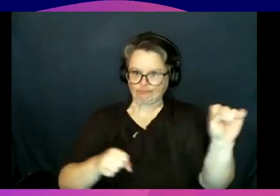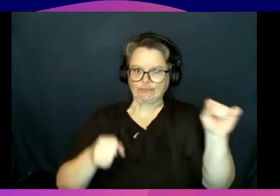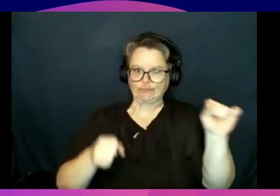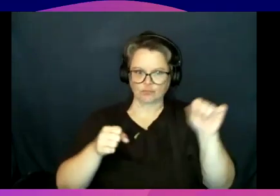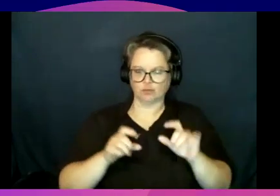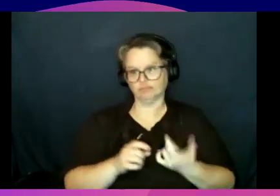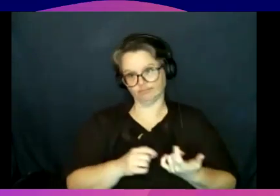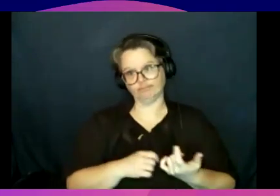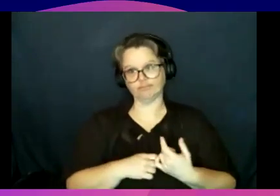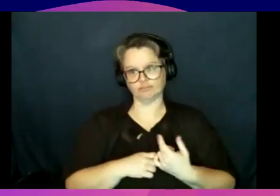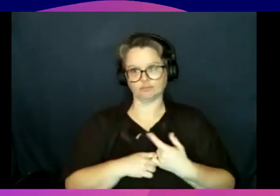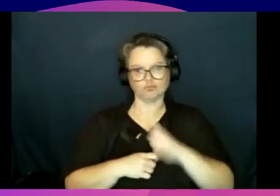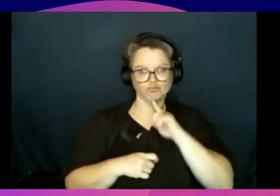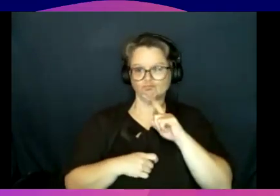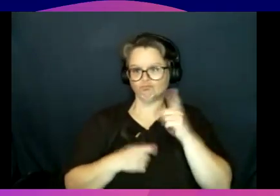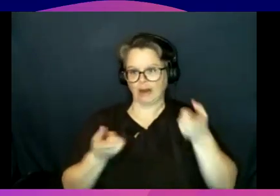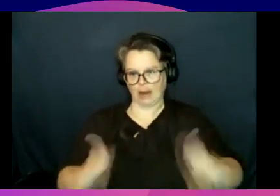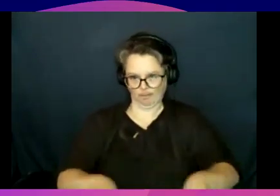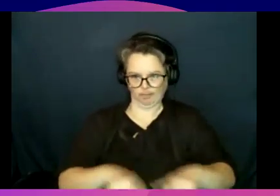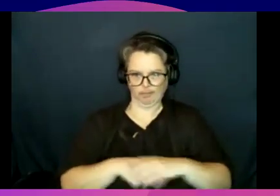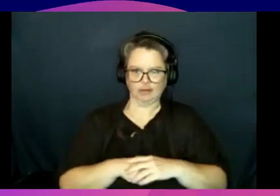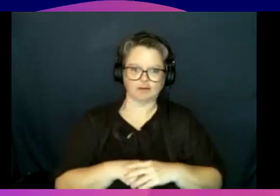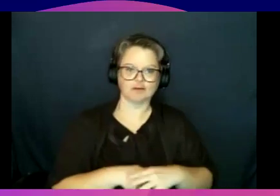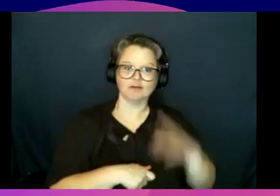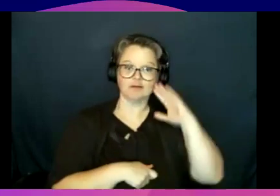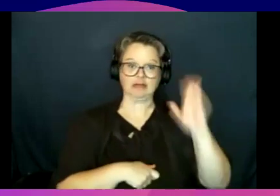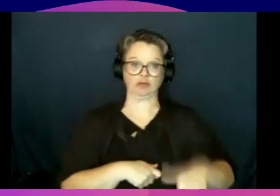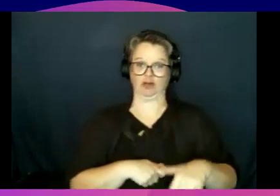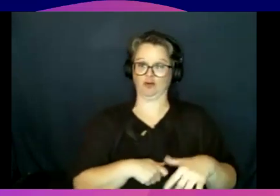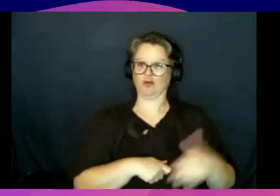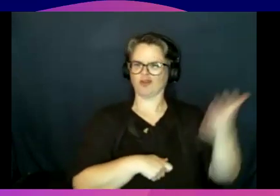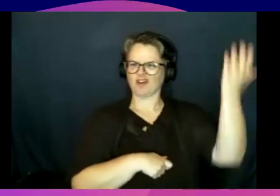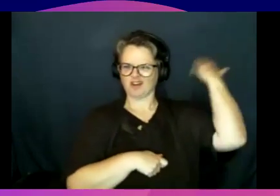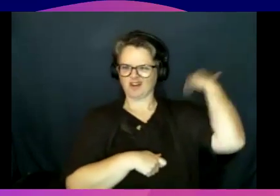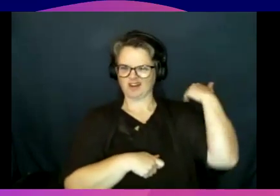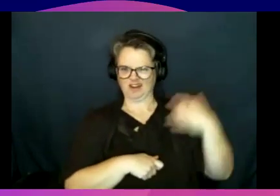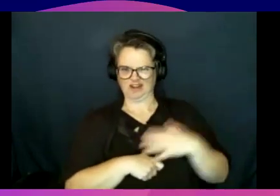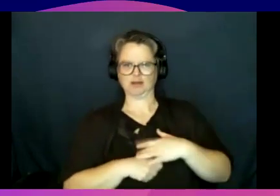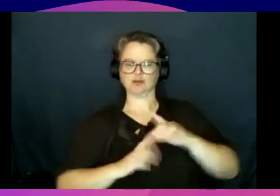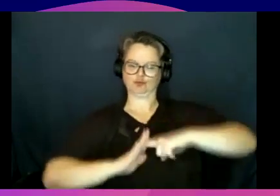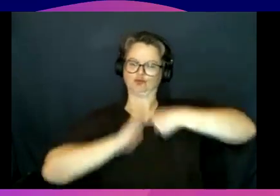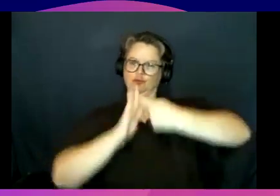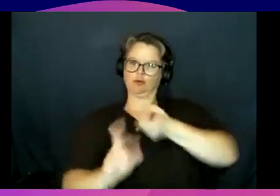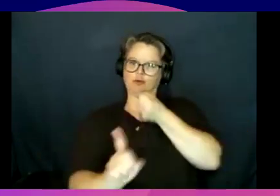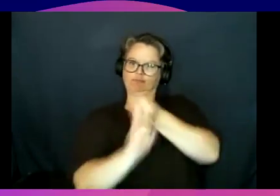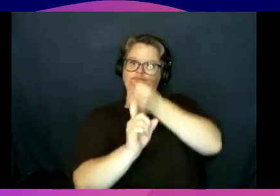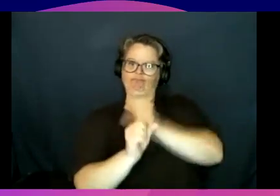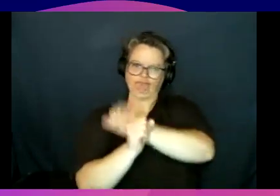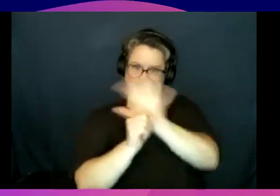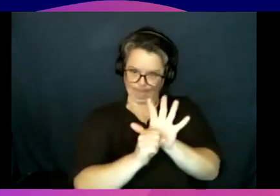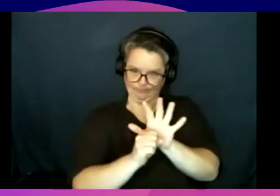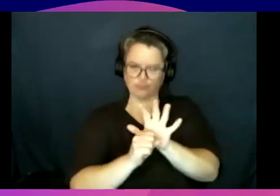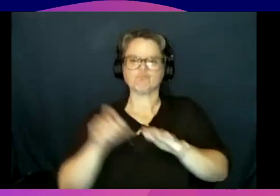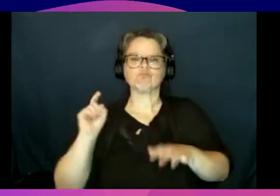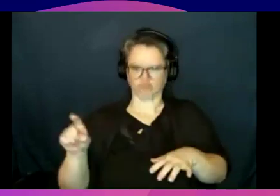territorial associations across the country that there was this HR labor crisis emerging. And we